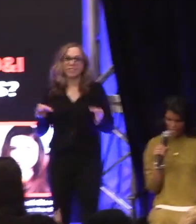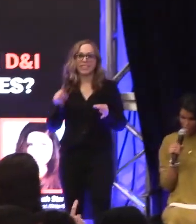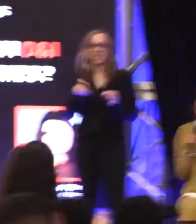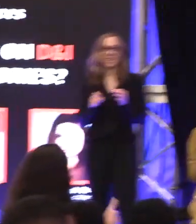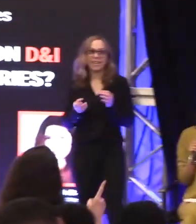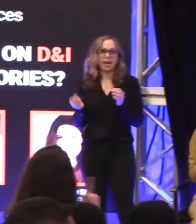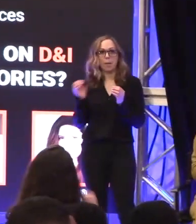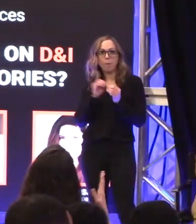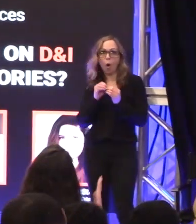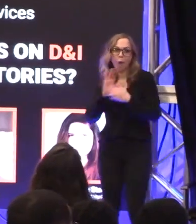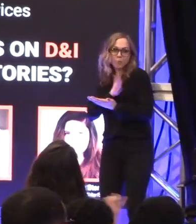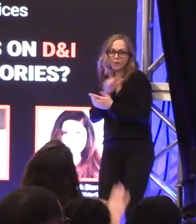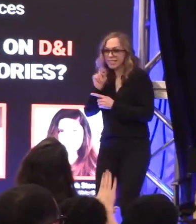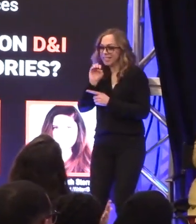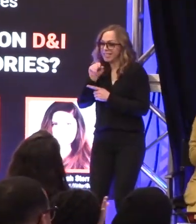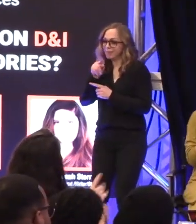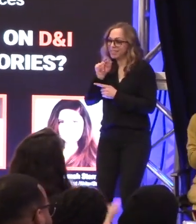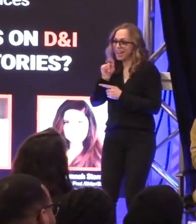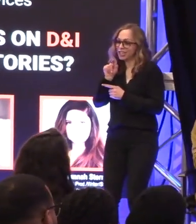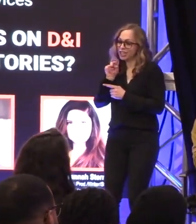some Temptations later.